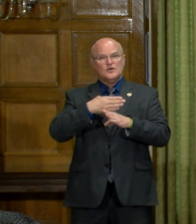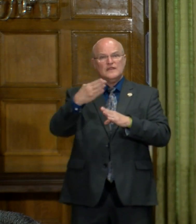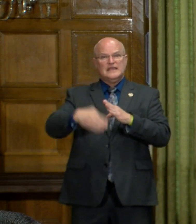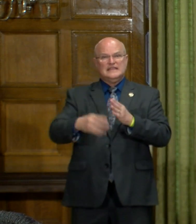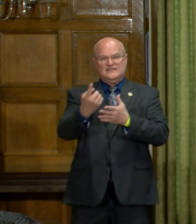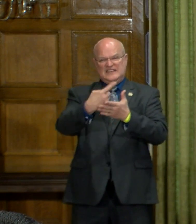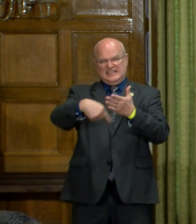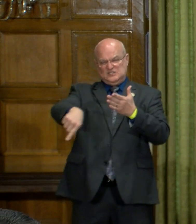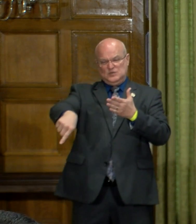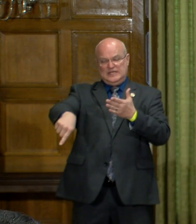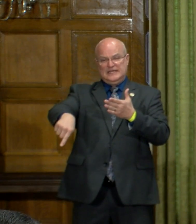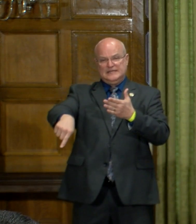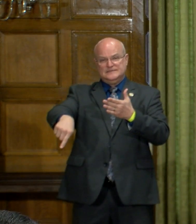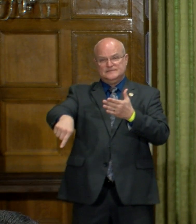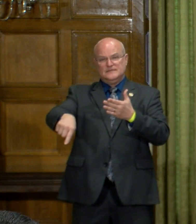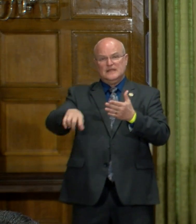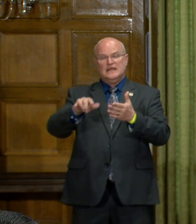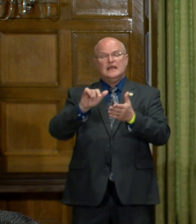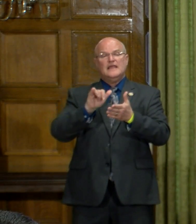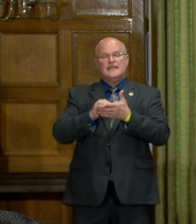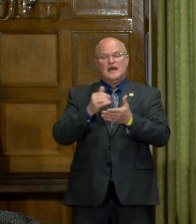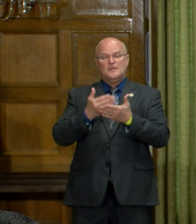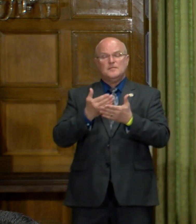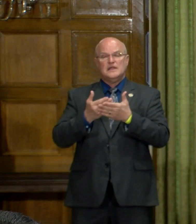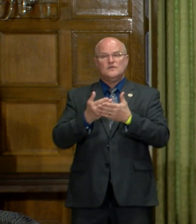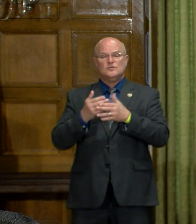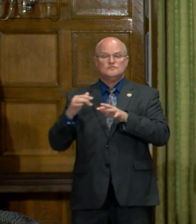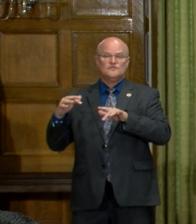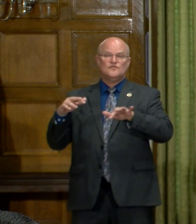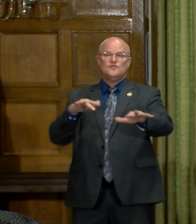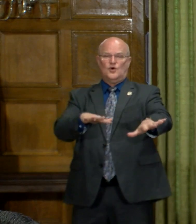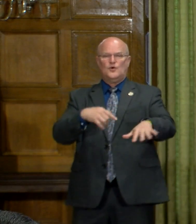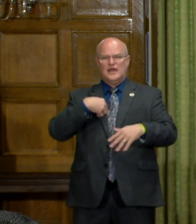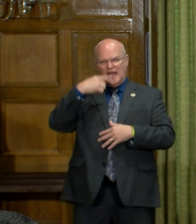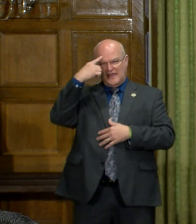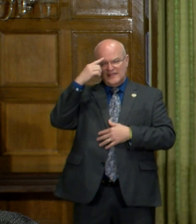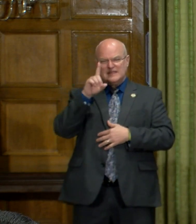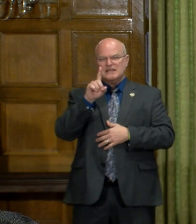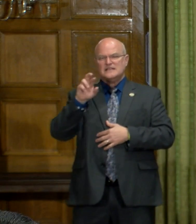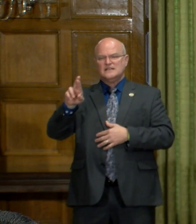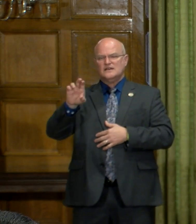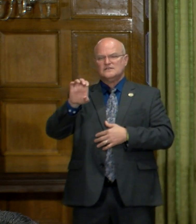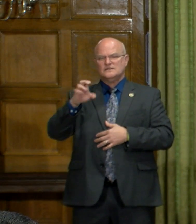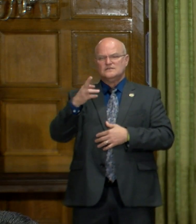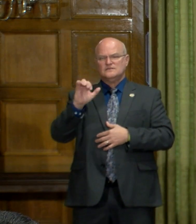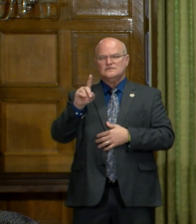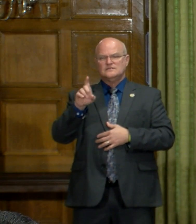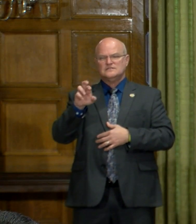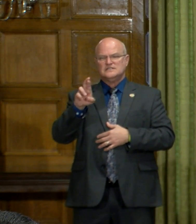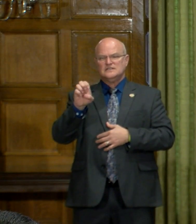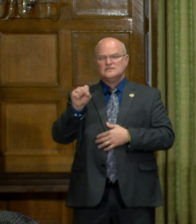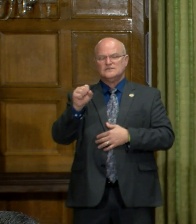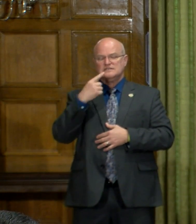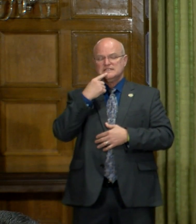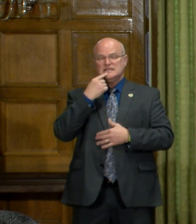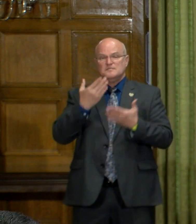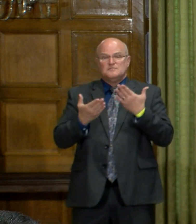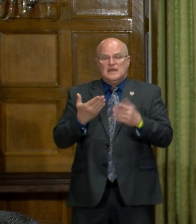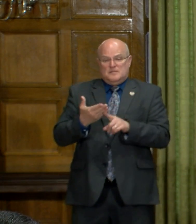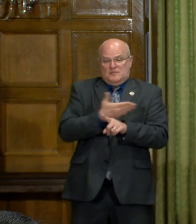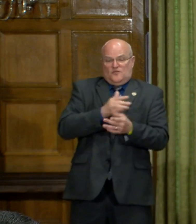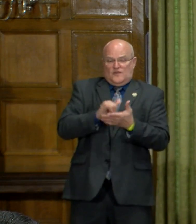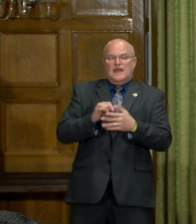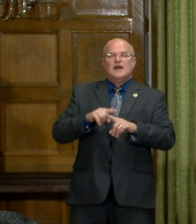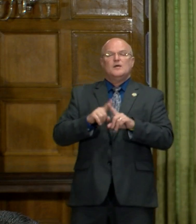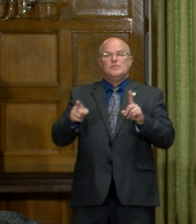the end of next week that money will be flowing. I think Dr. Childers indicated it might be even earlier than that.